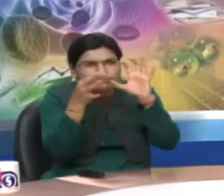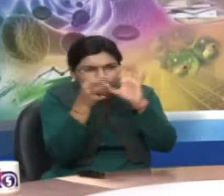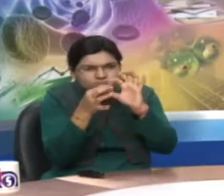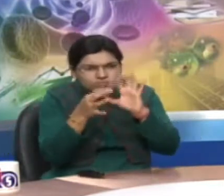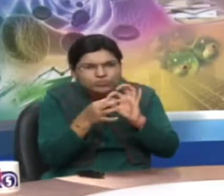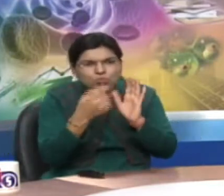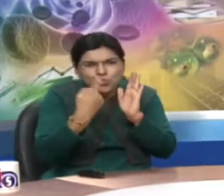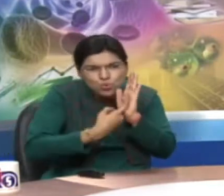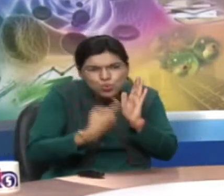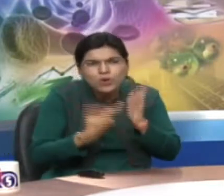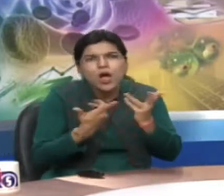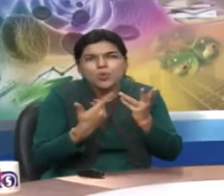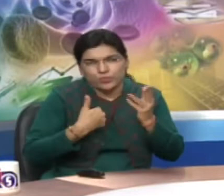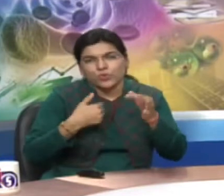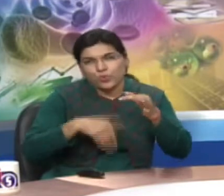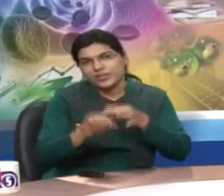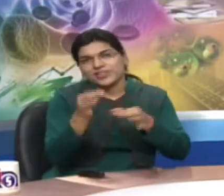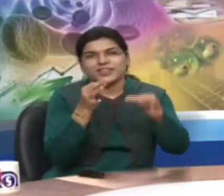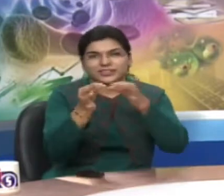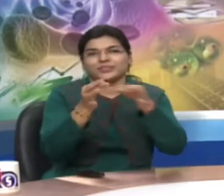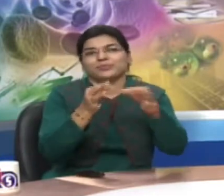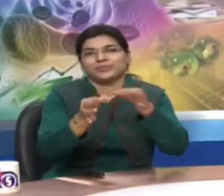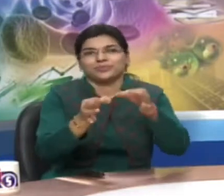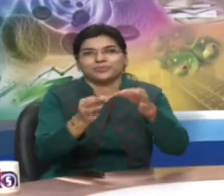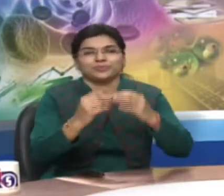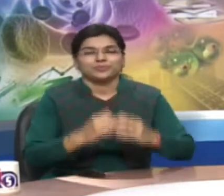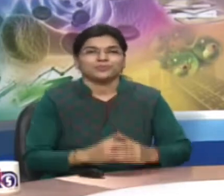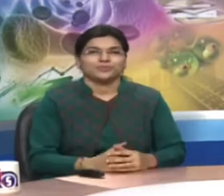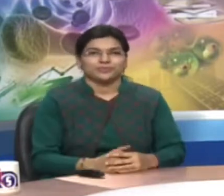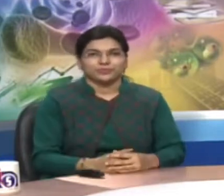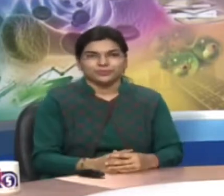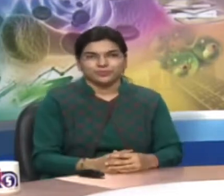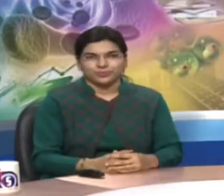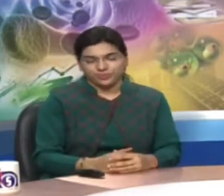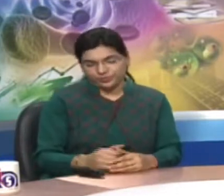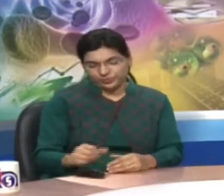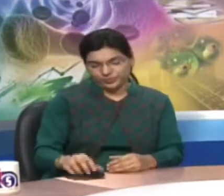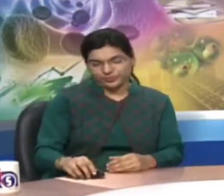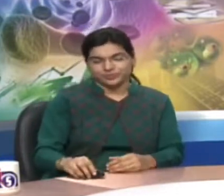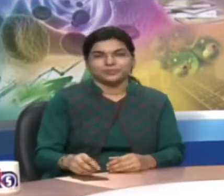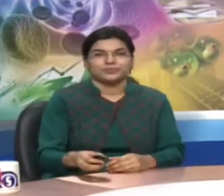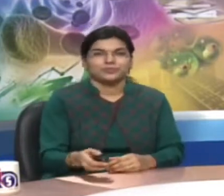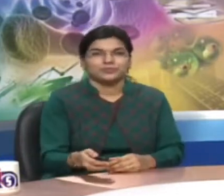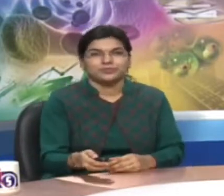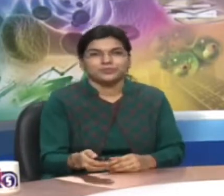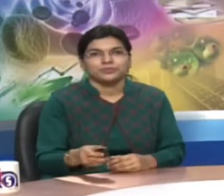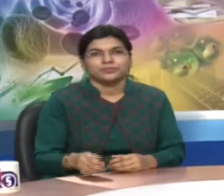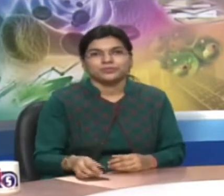We will further see how to make questions from do and does and is and are.